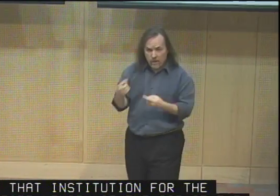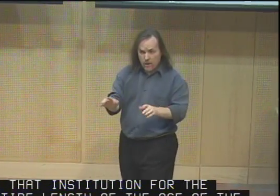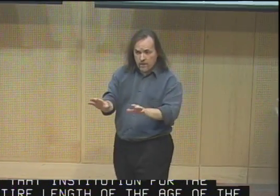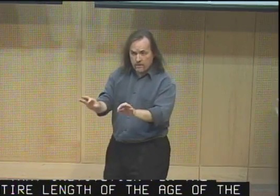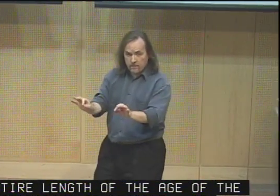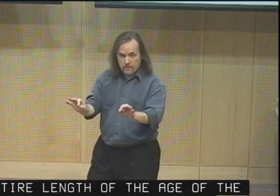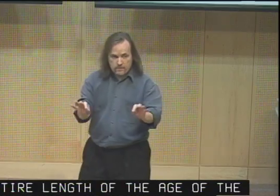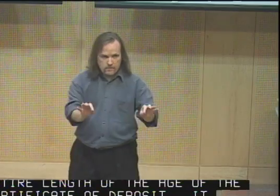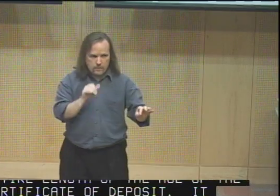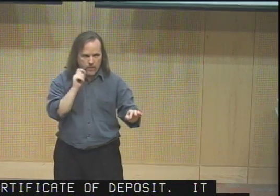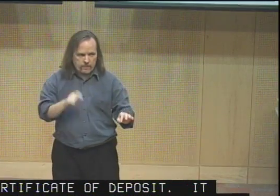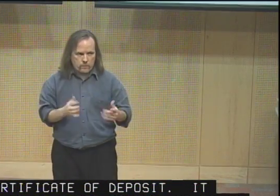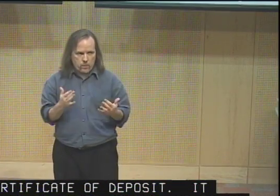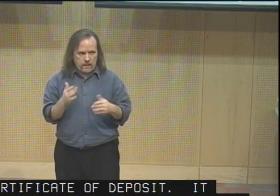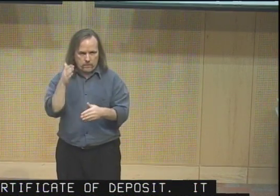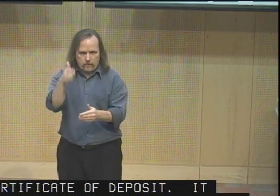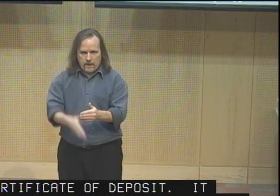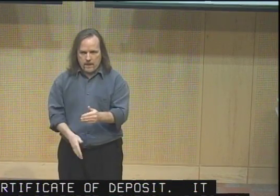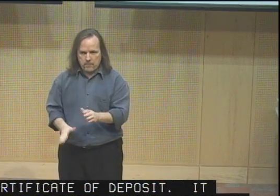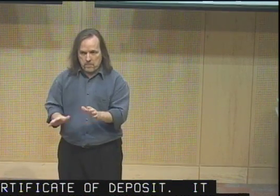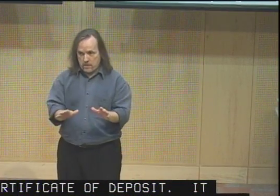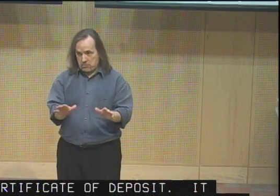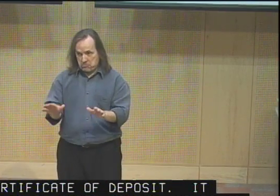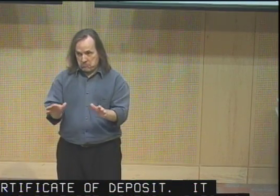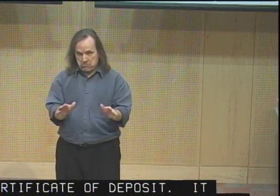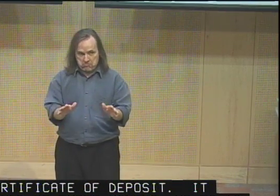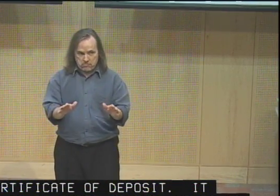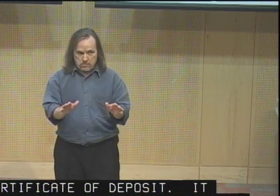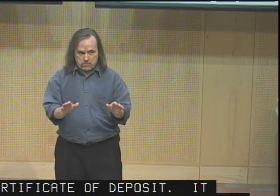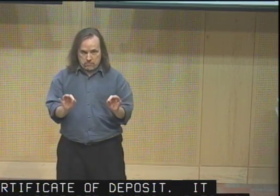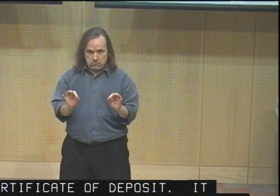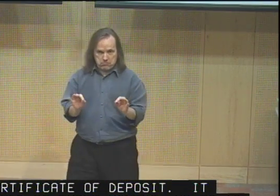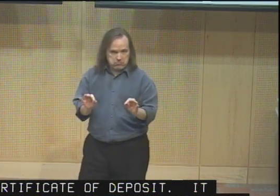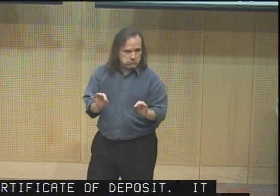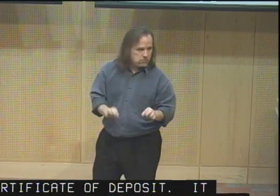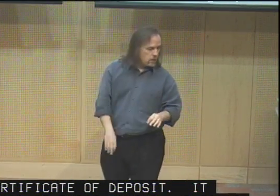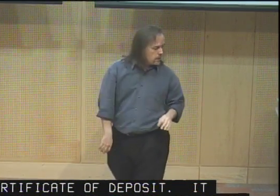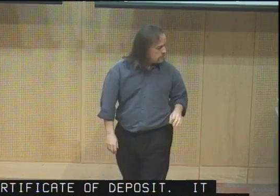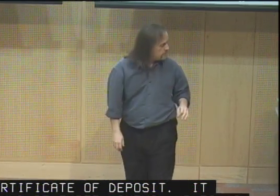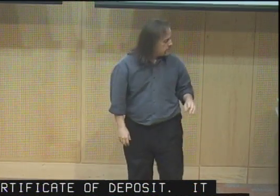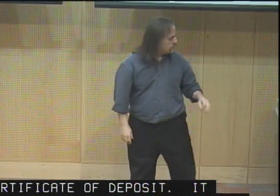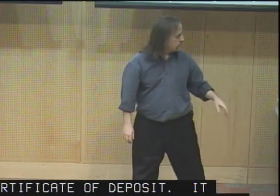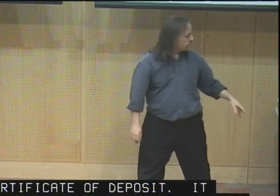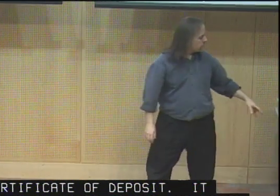Questions? You don't have to wait to the end. If you have any questions, just raise your hands.